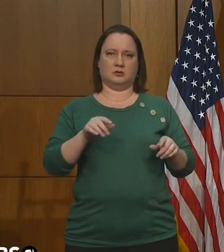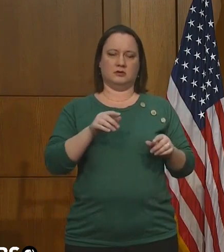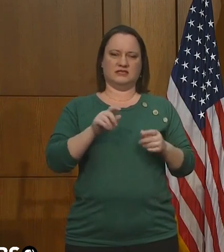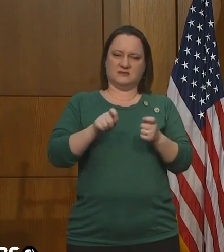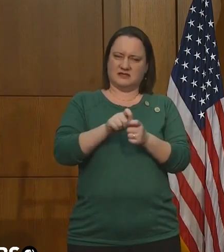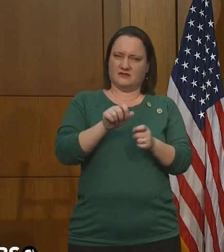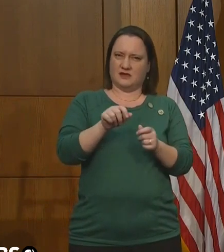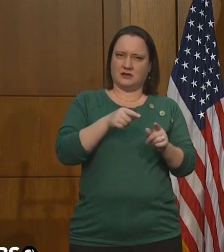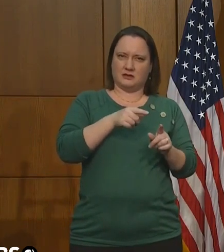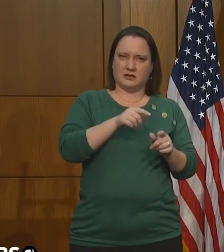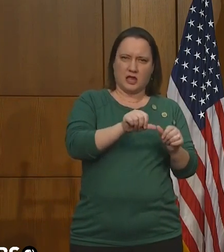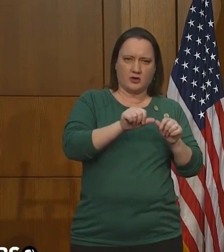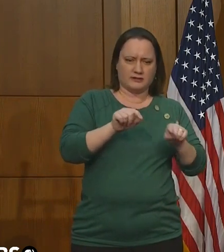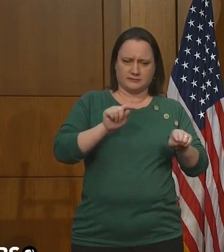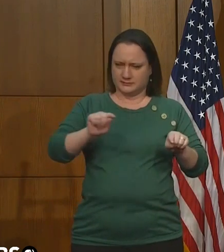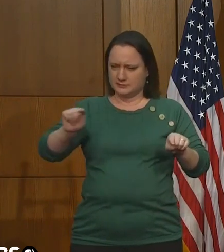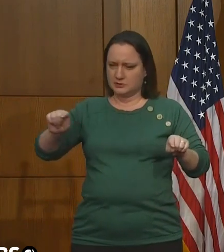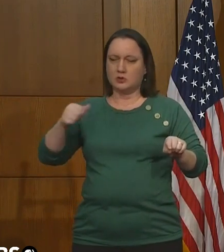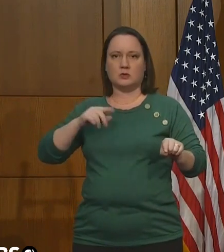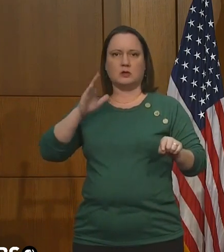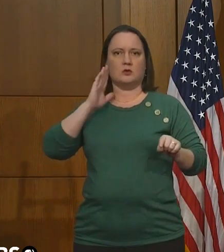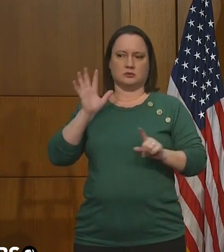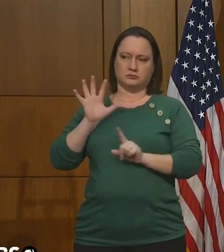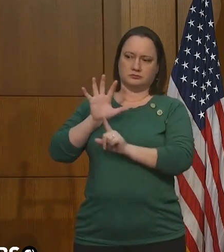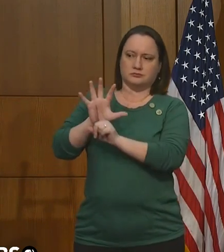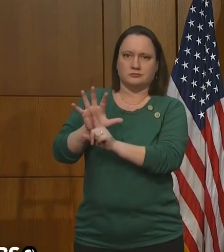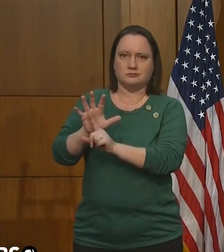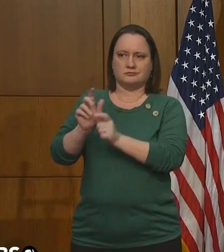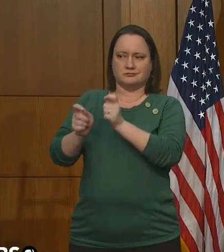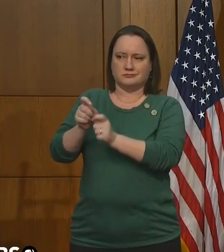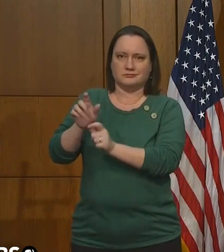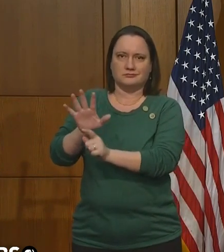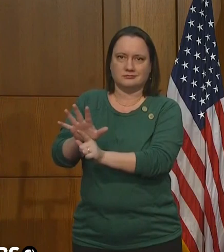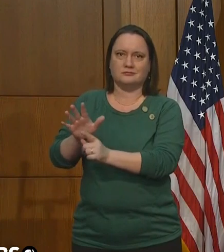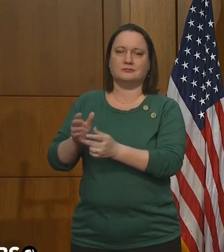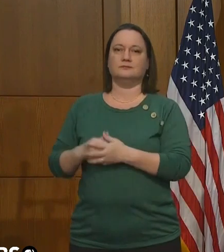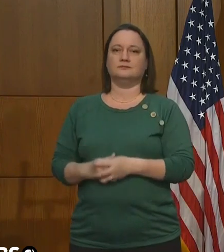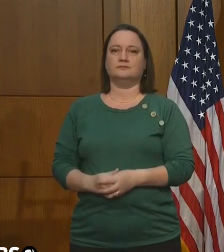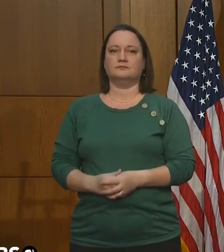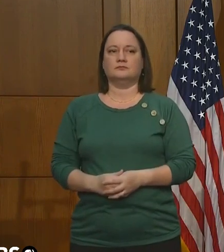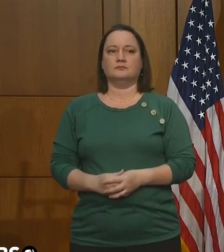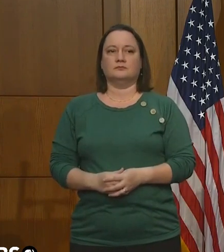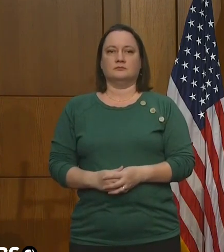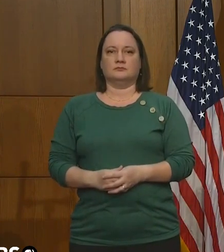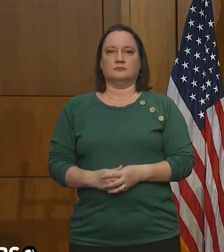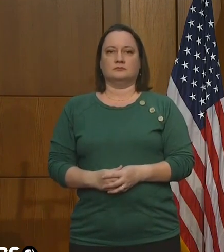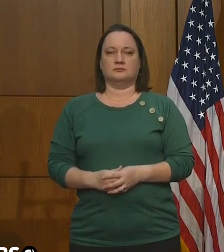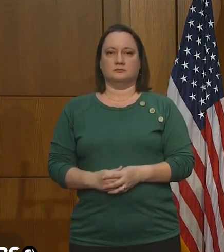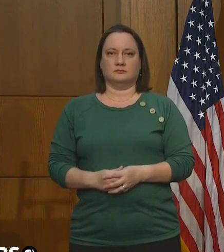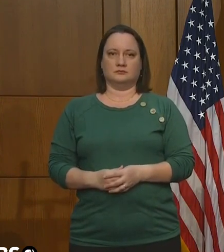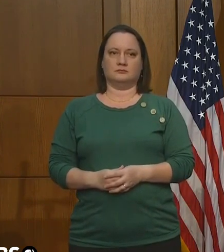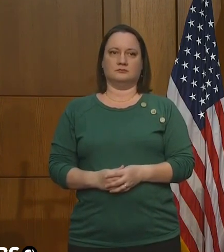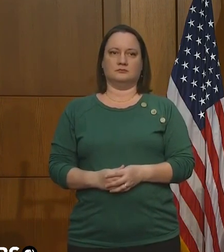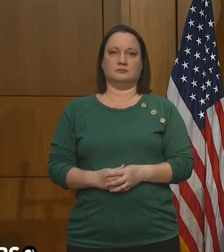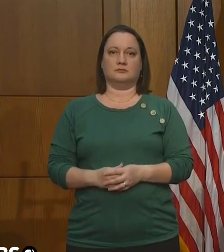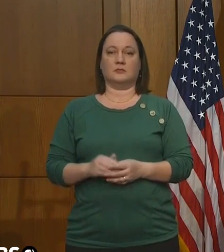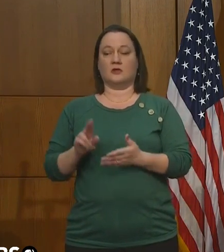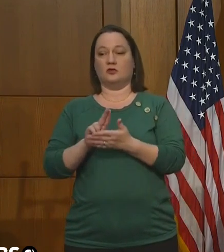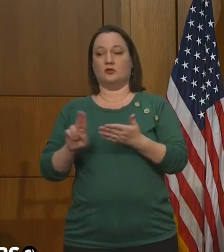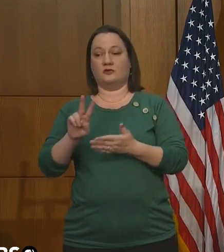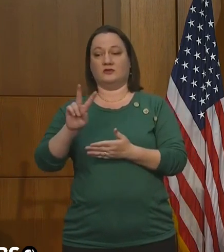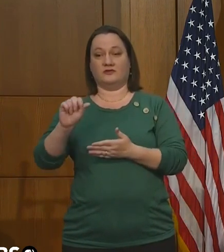right direction, if you will, then obviously we'll make those adjustments. But, you know, as far as the University of